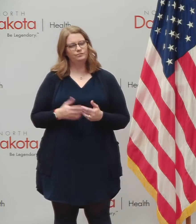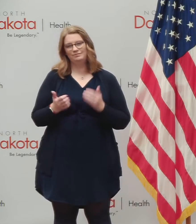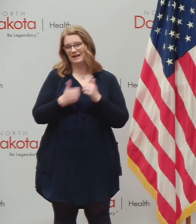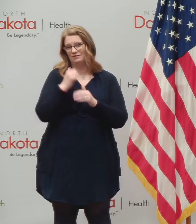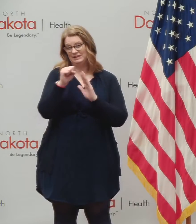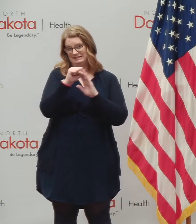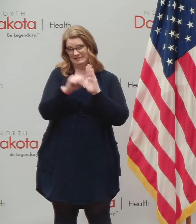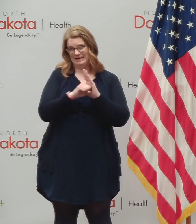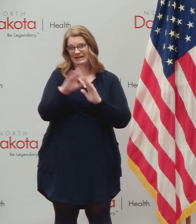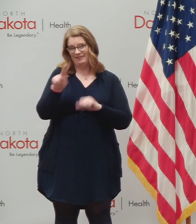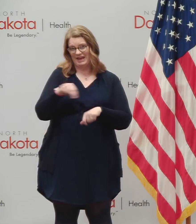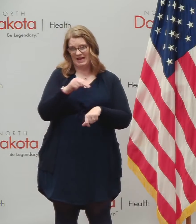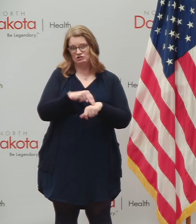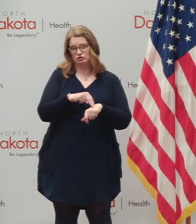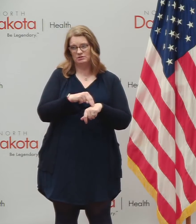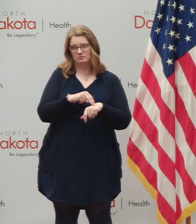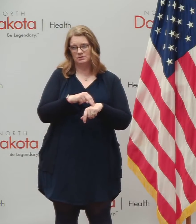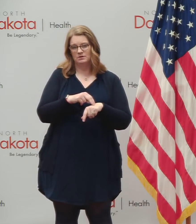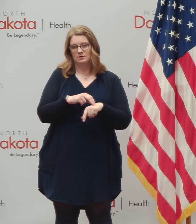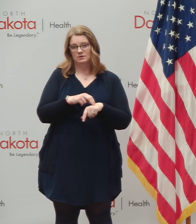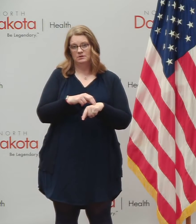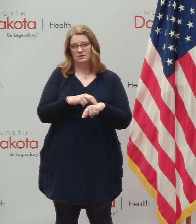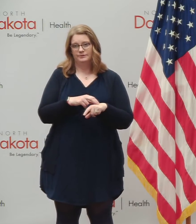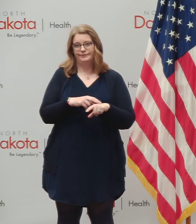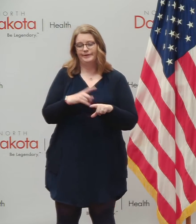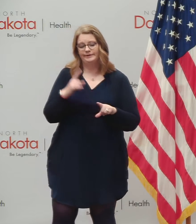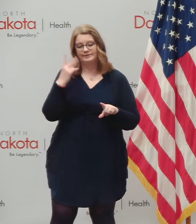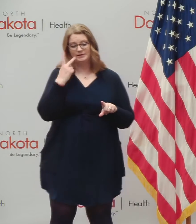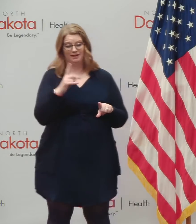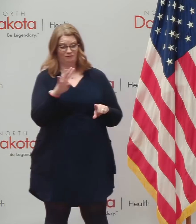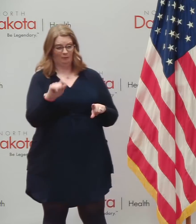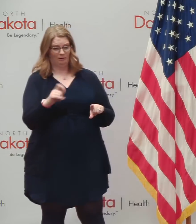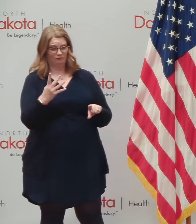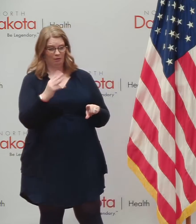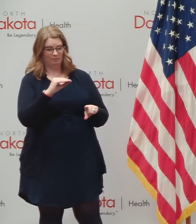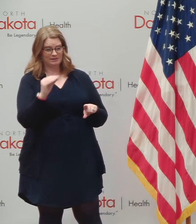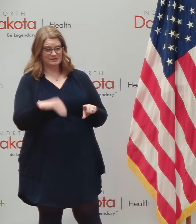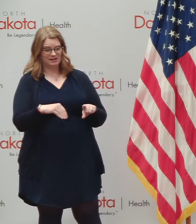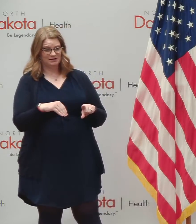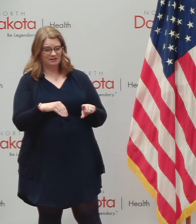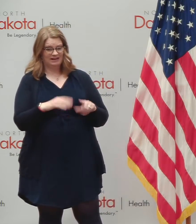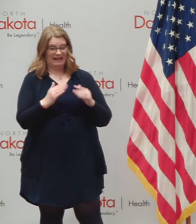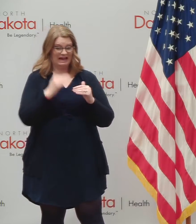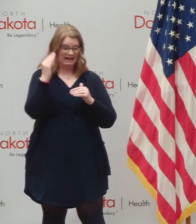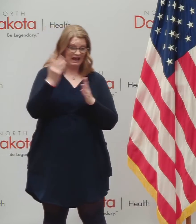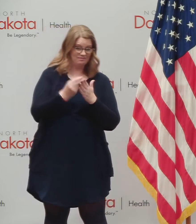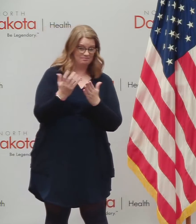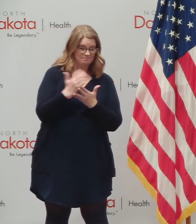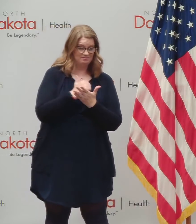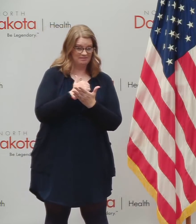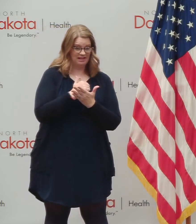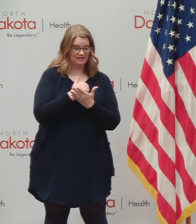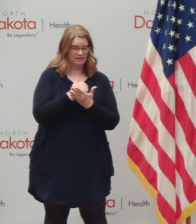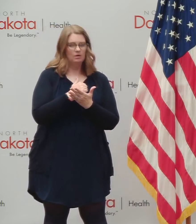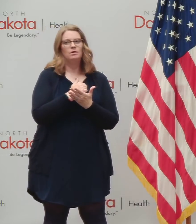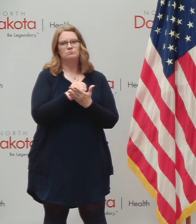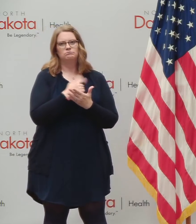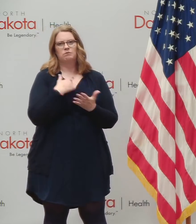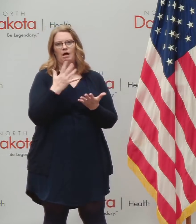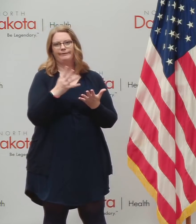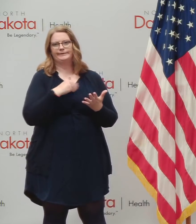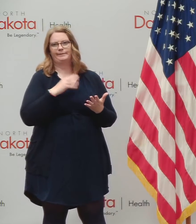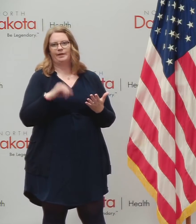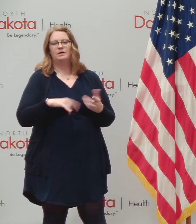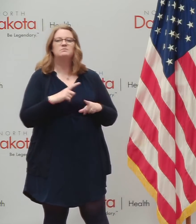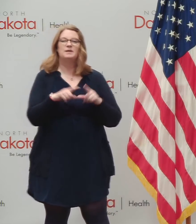the nation would take our unemployment rate and a head of revenue forecast. And again, this is a credit to all